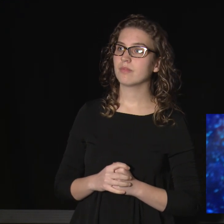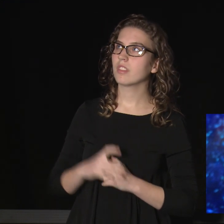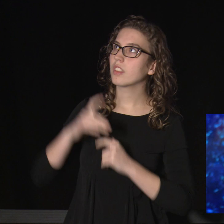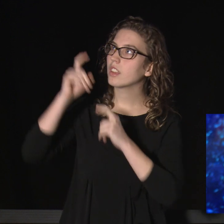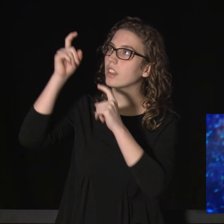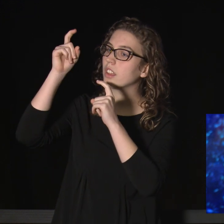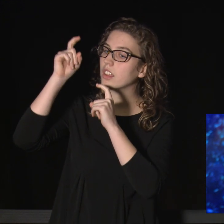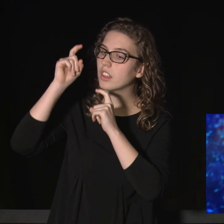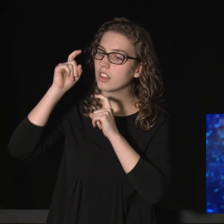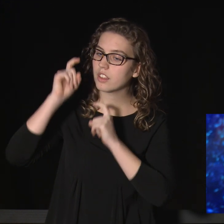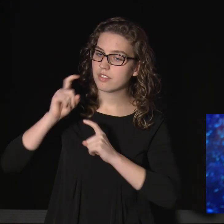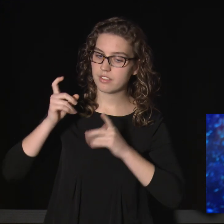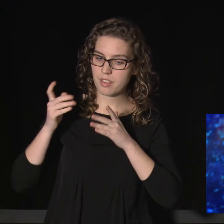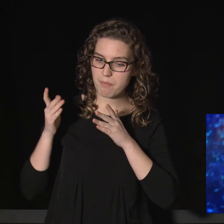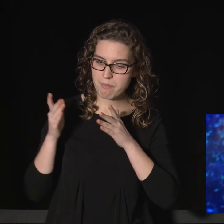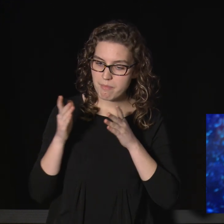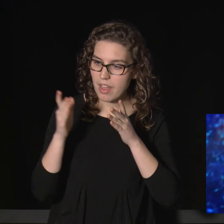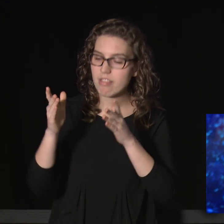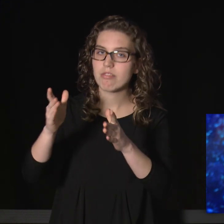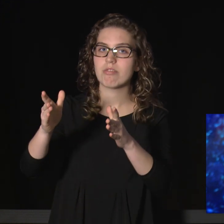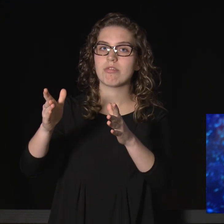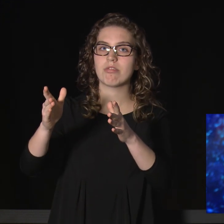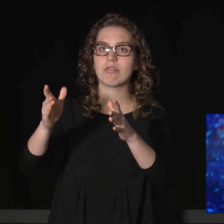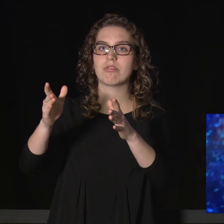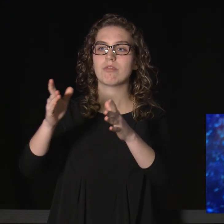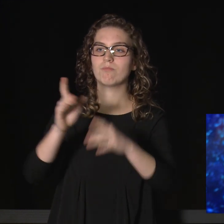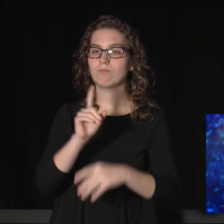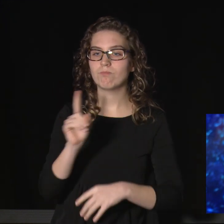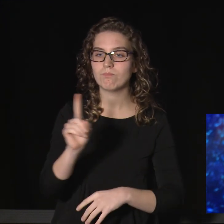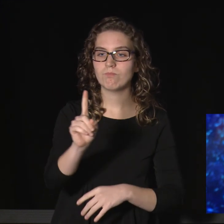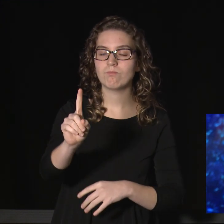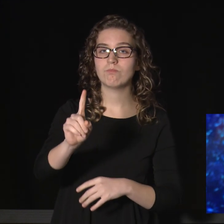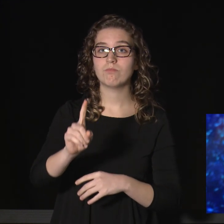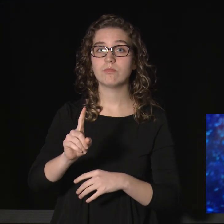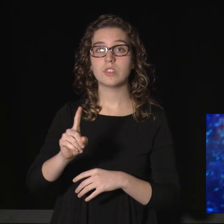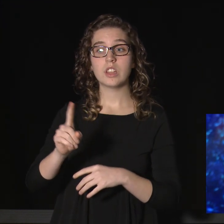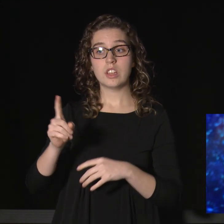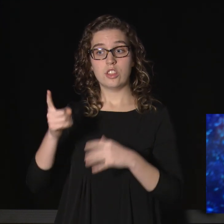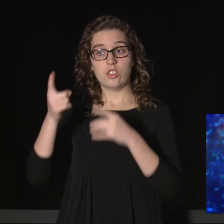a path to try. They're going to put something up on the screen tonight.